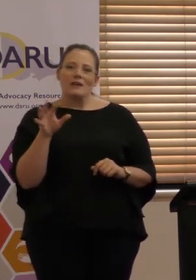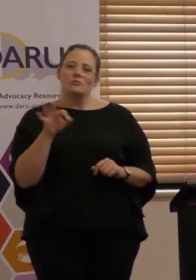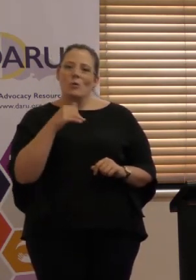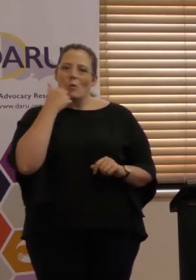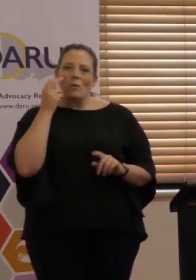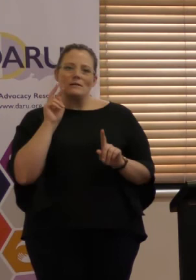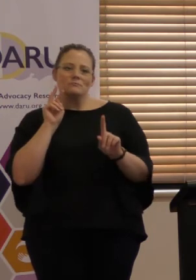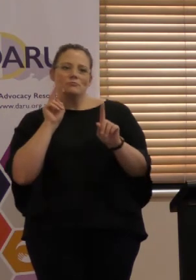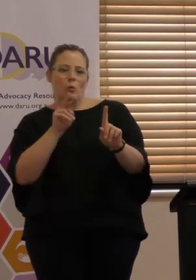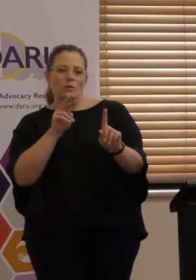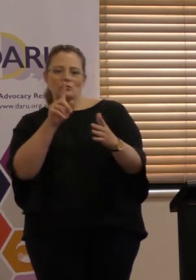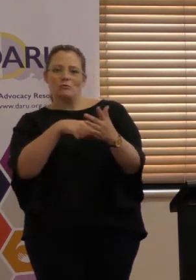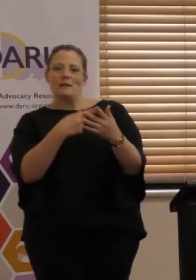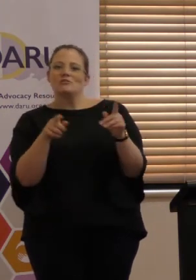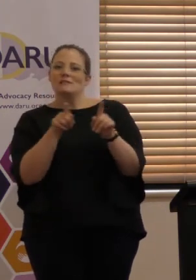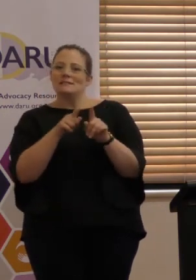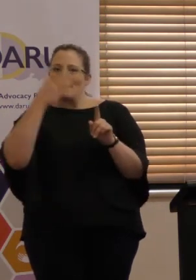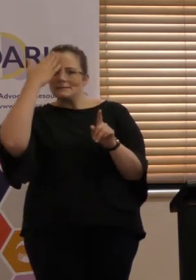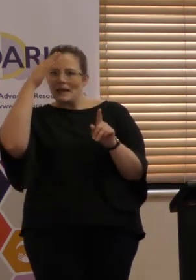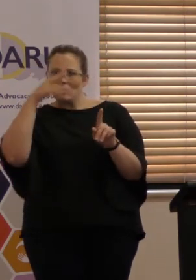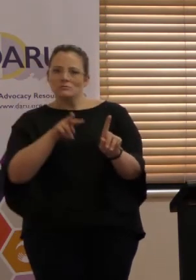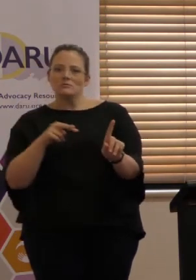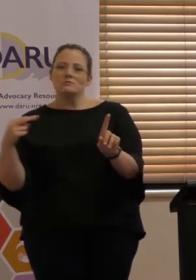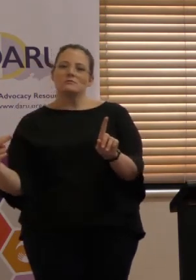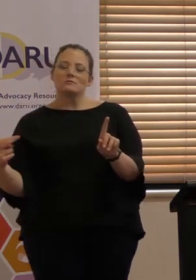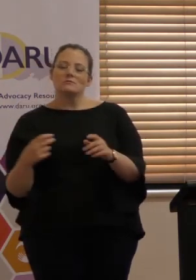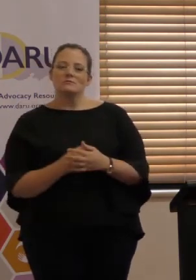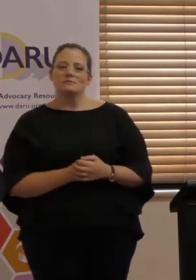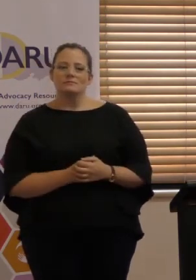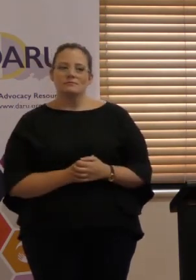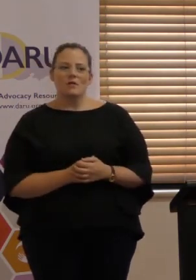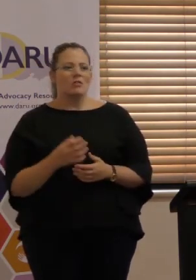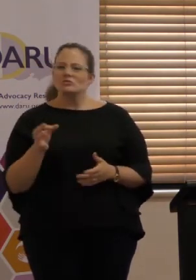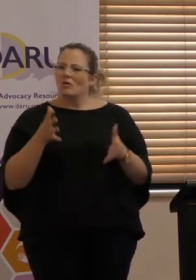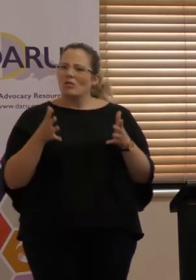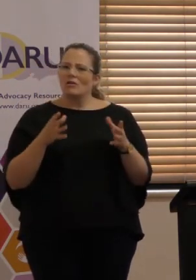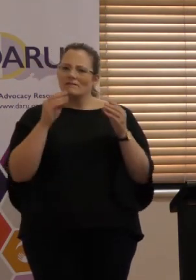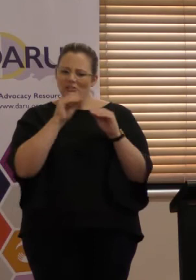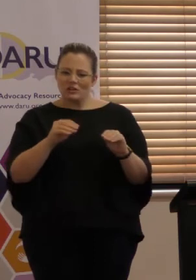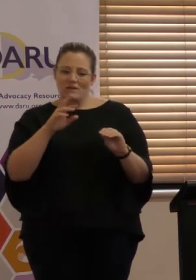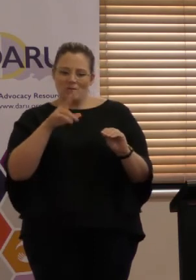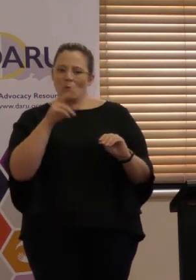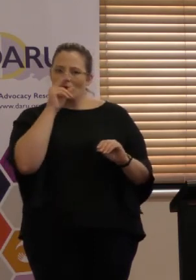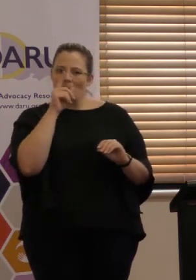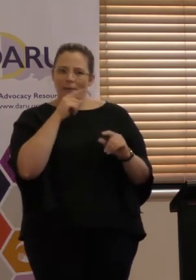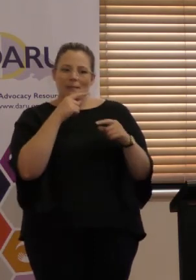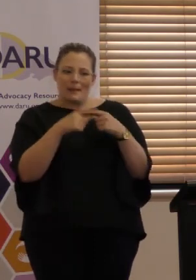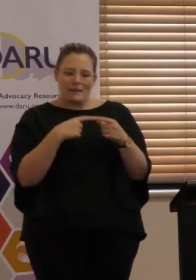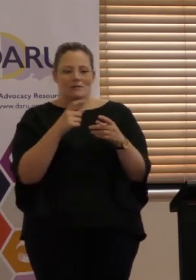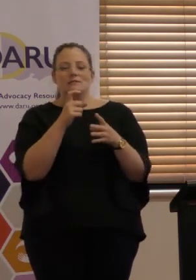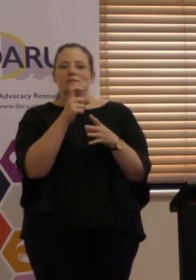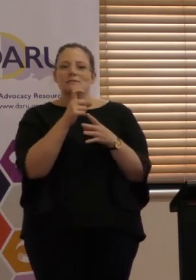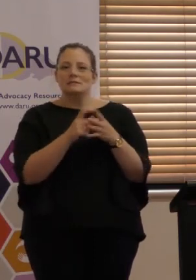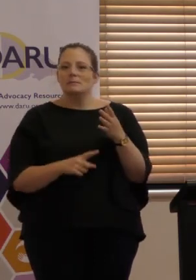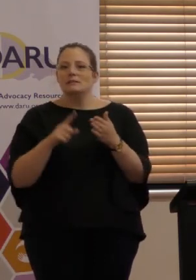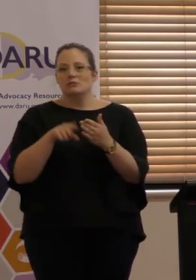adults. So there really isn't a lot of education out there for young people with disabilities about disability discrimination